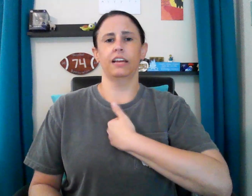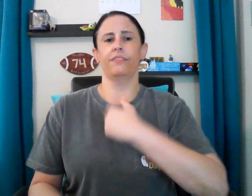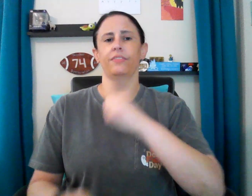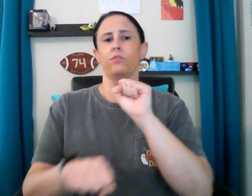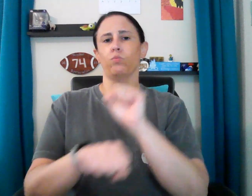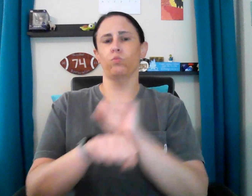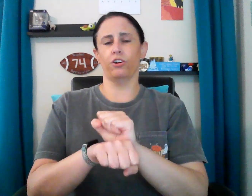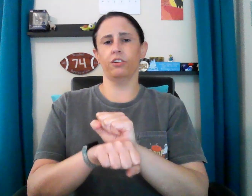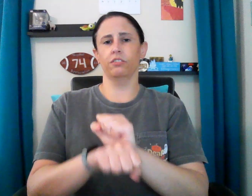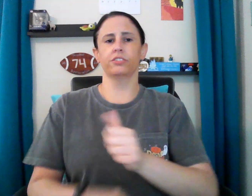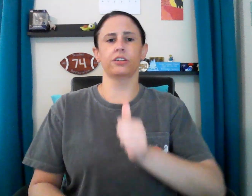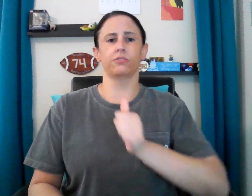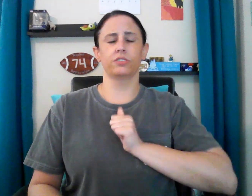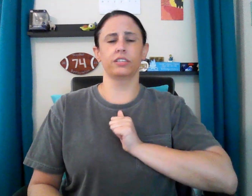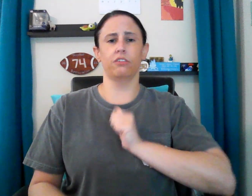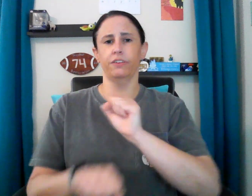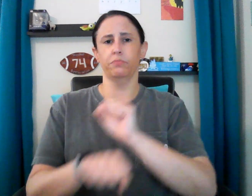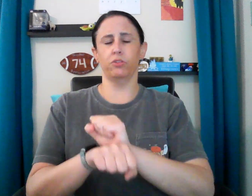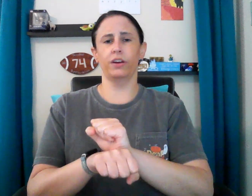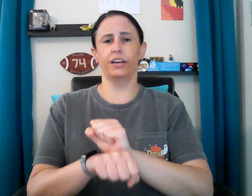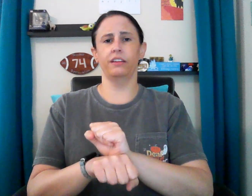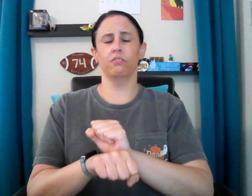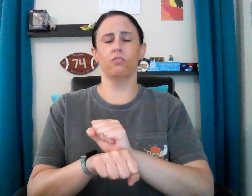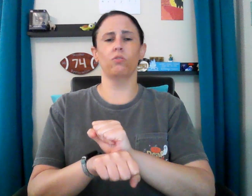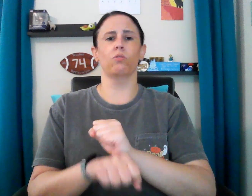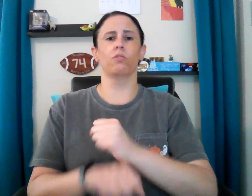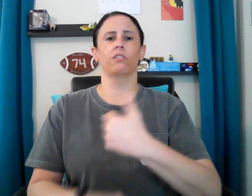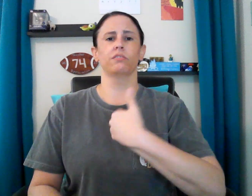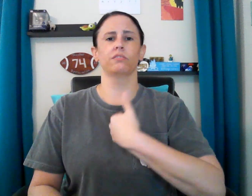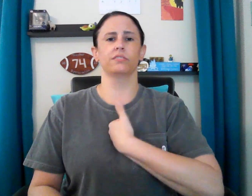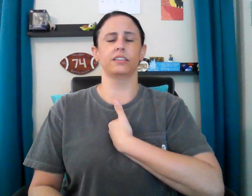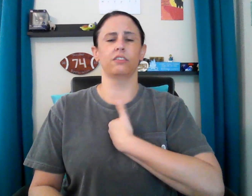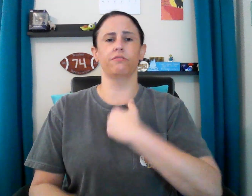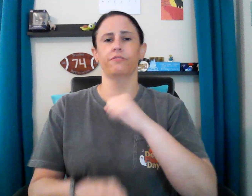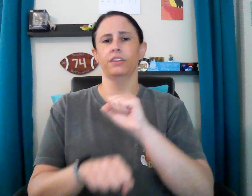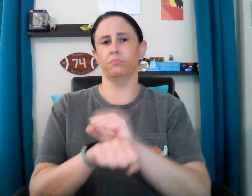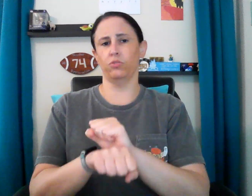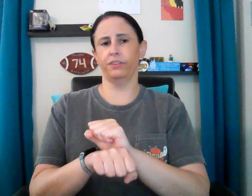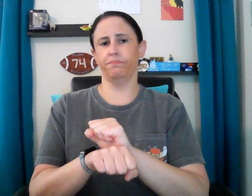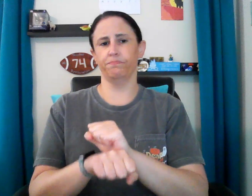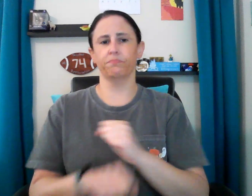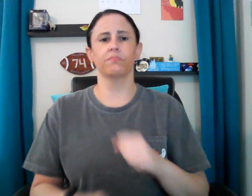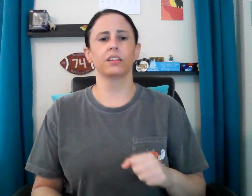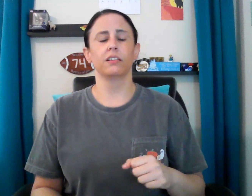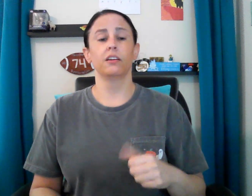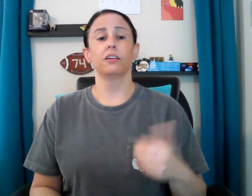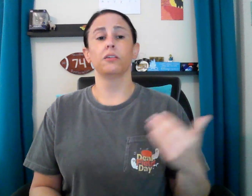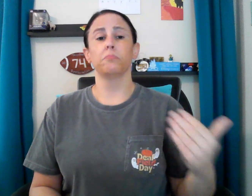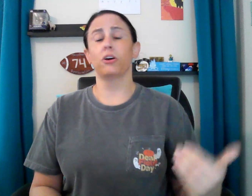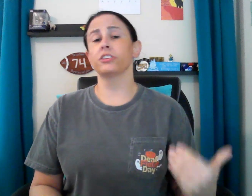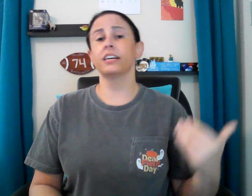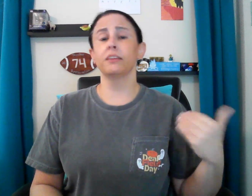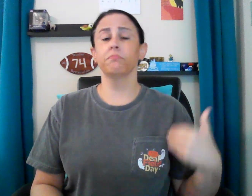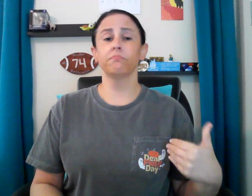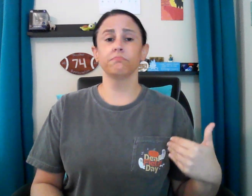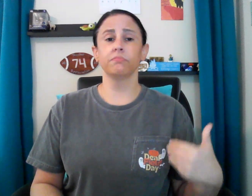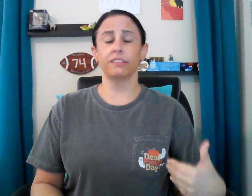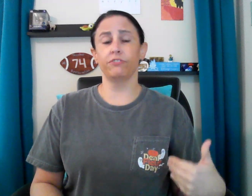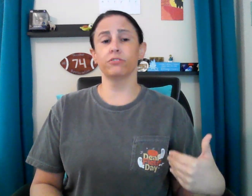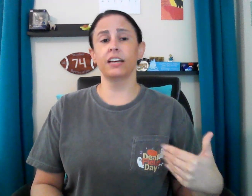and then work. So self-employed or self-employed. Part-time and full-time,